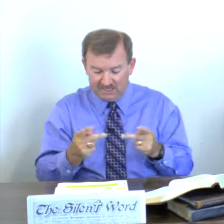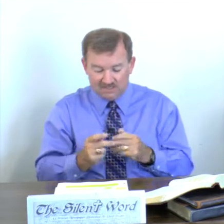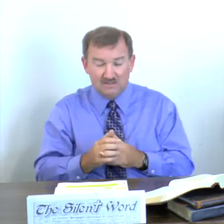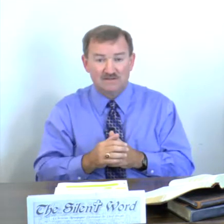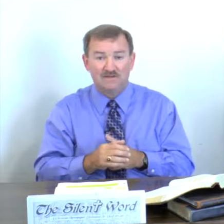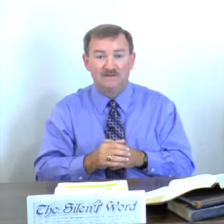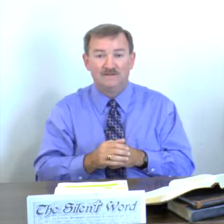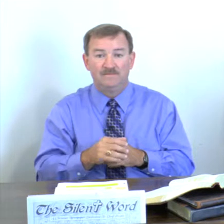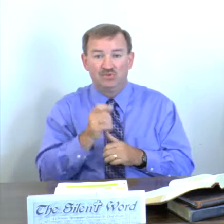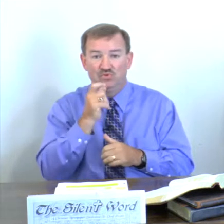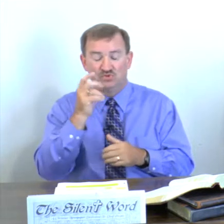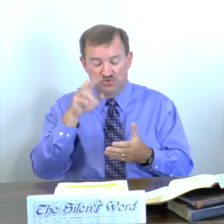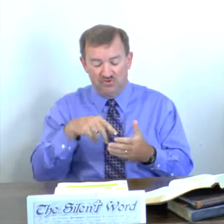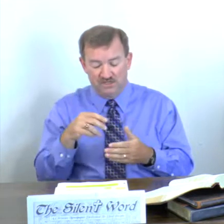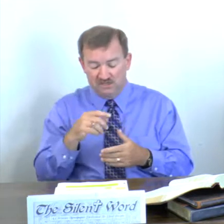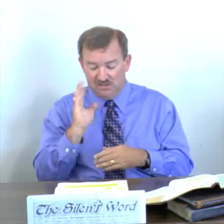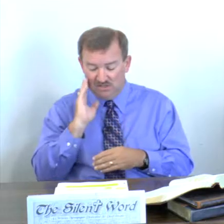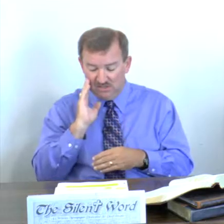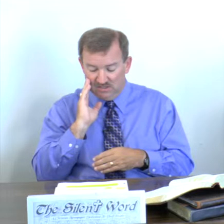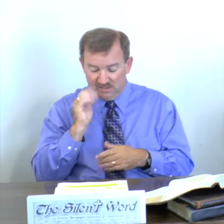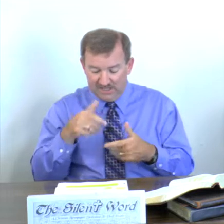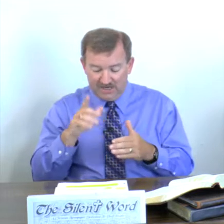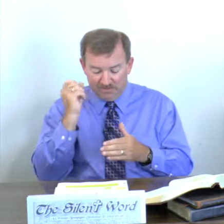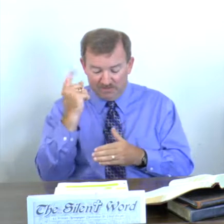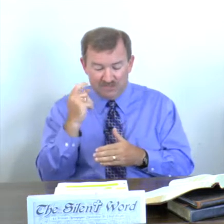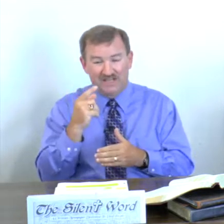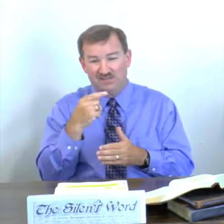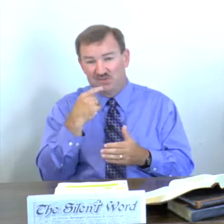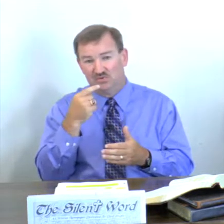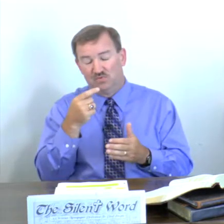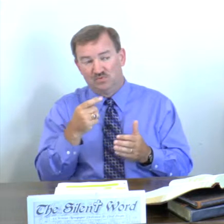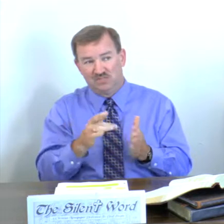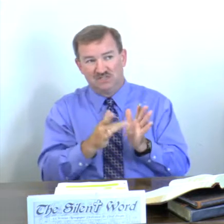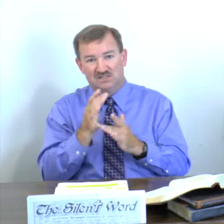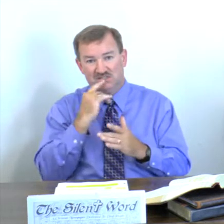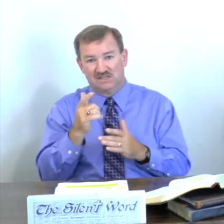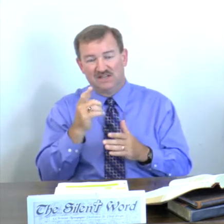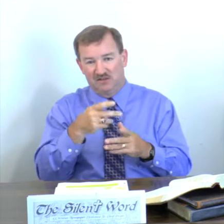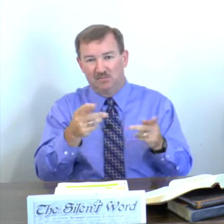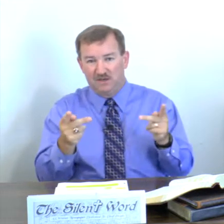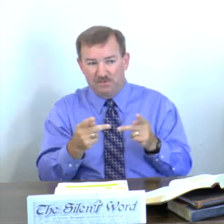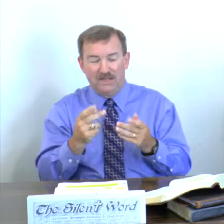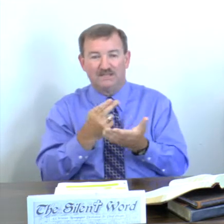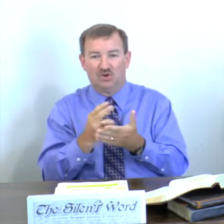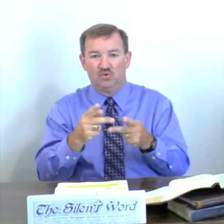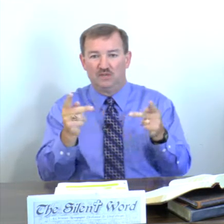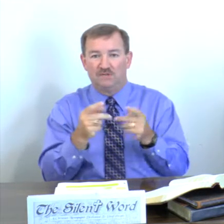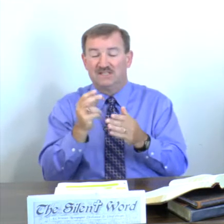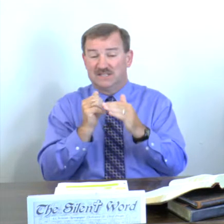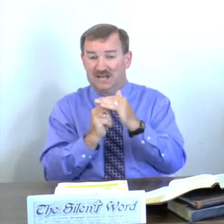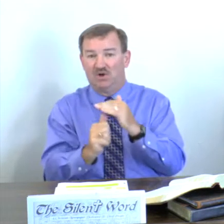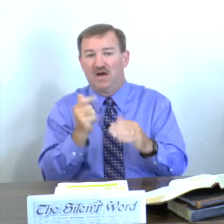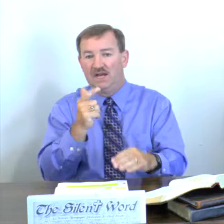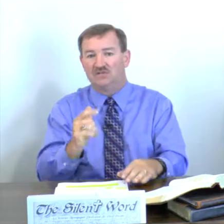place. Whoso readeth, let him understand." So Jesus is saying, there'll be a place, a holy place, that I will hide